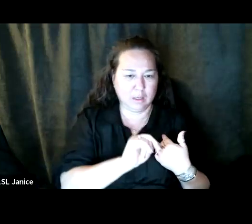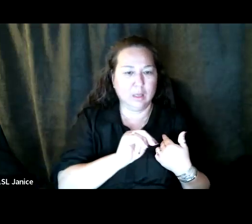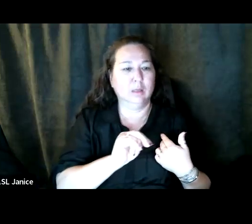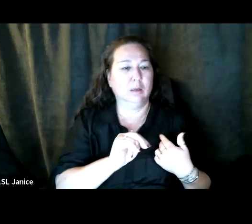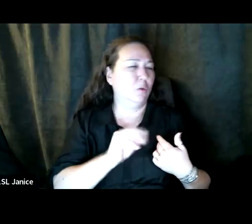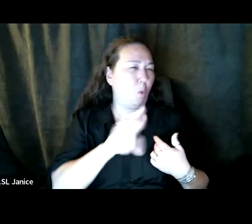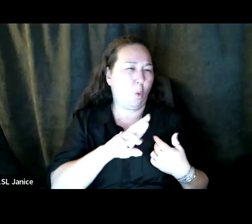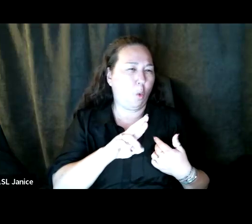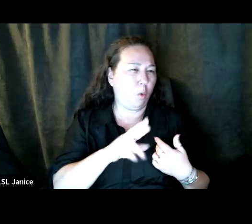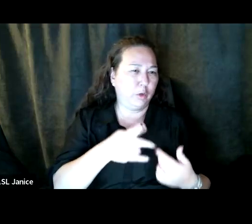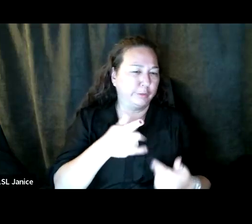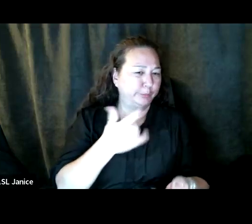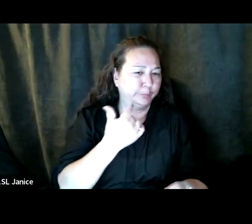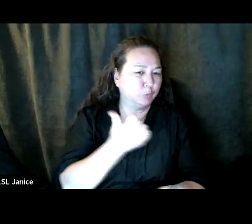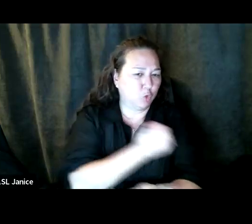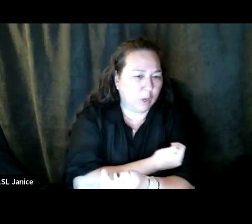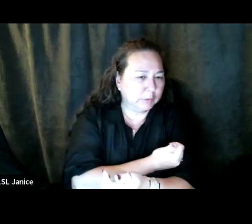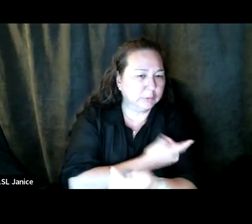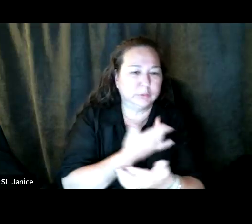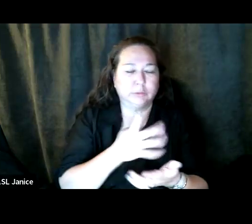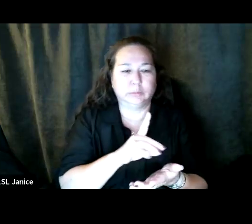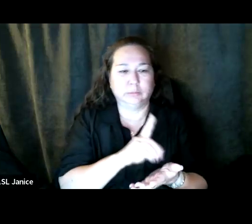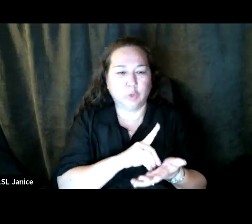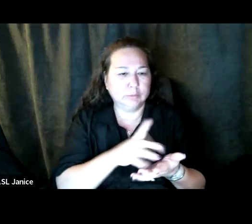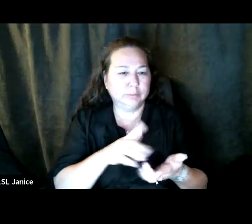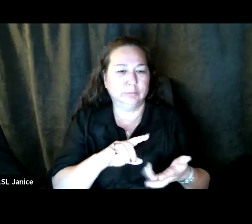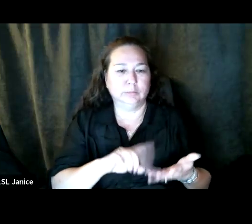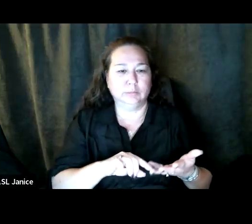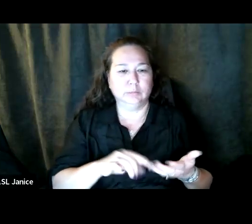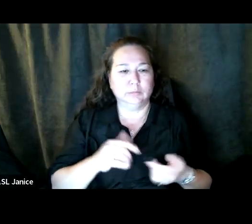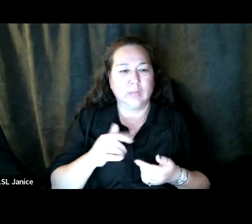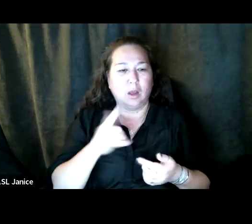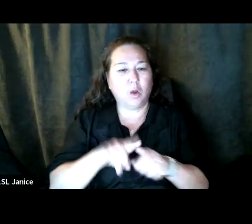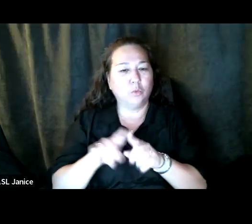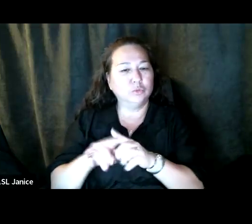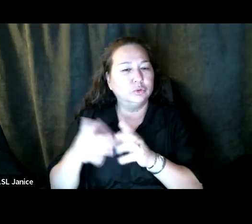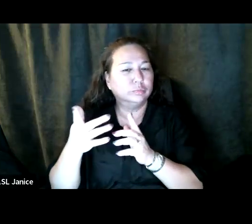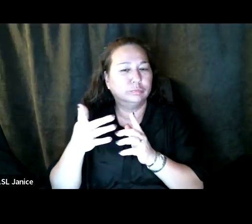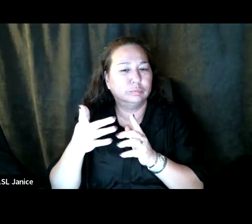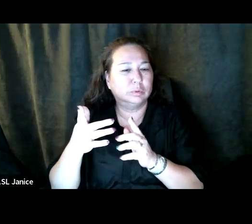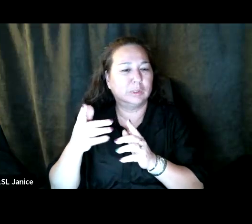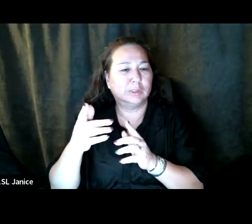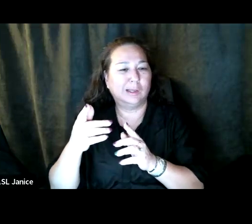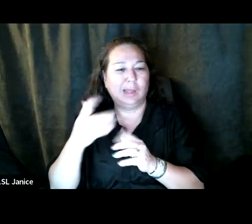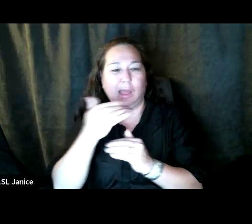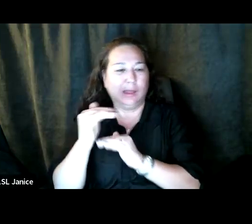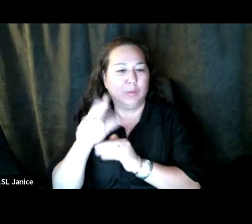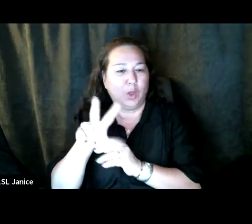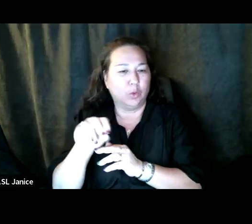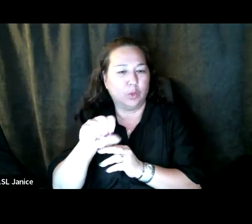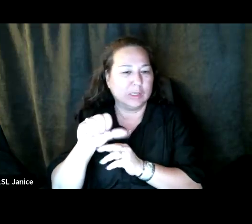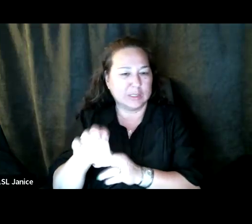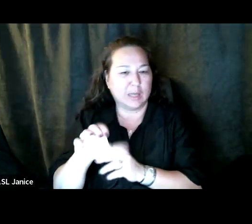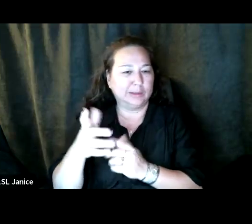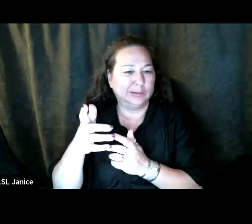share those reports with BPD to specifically 2 situations: when an emergency is ongoing, or when